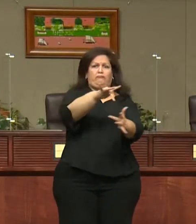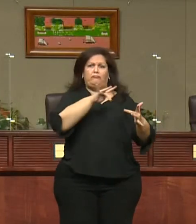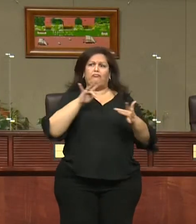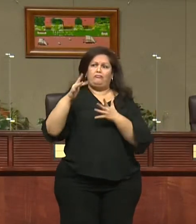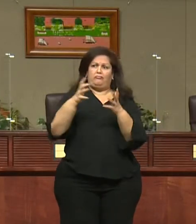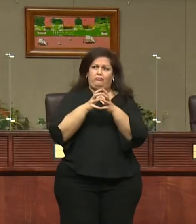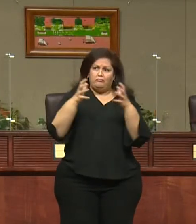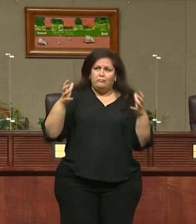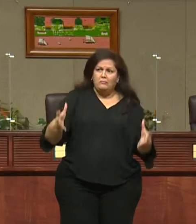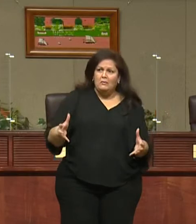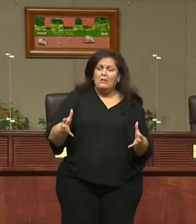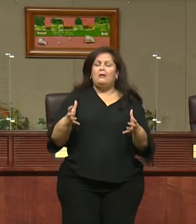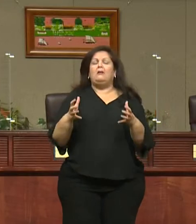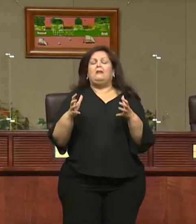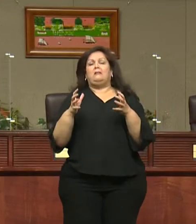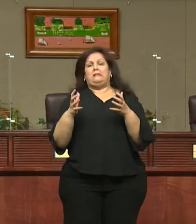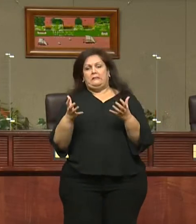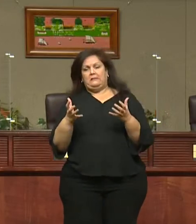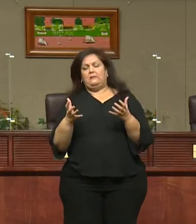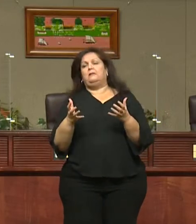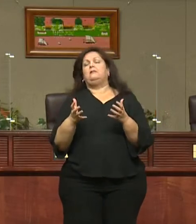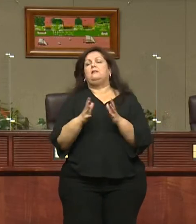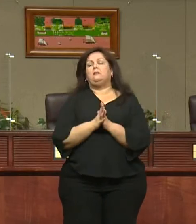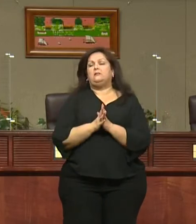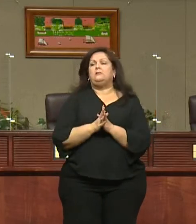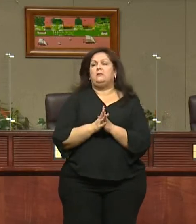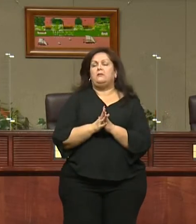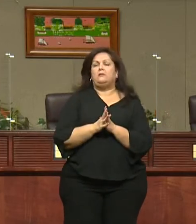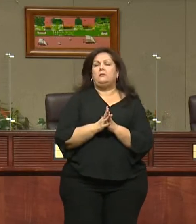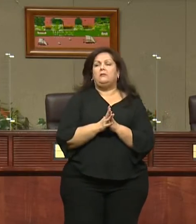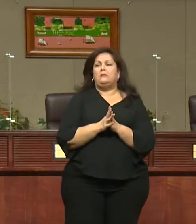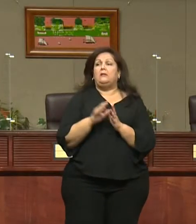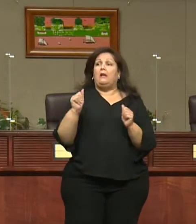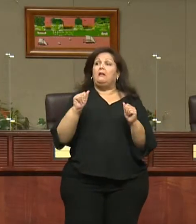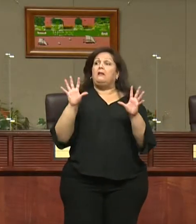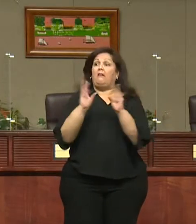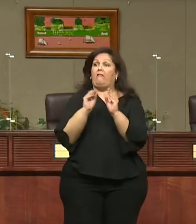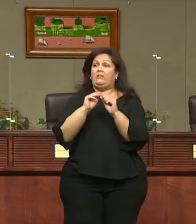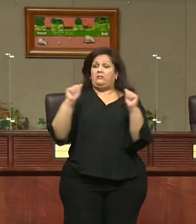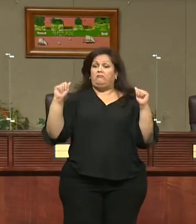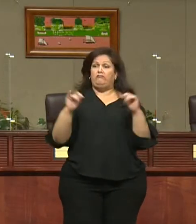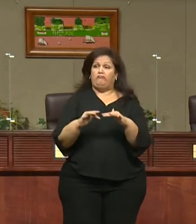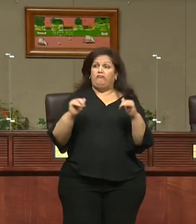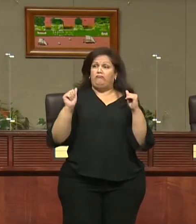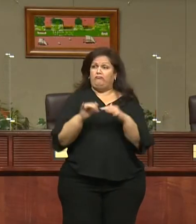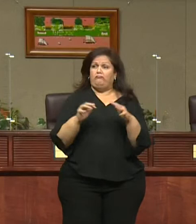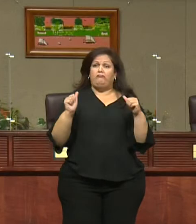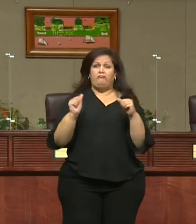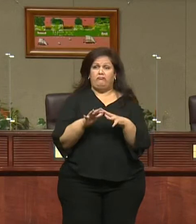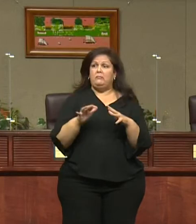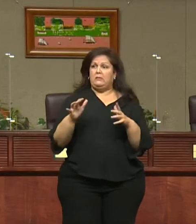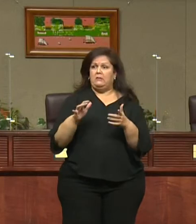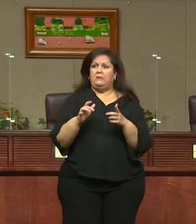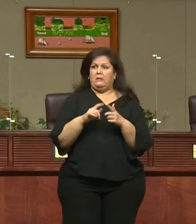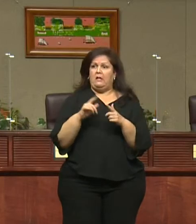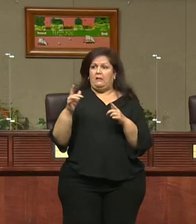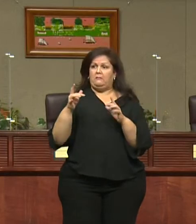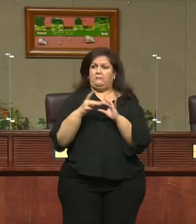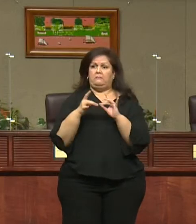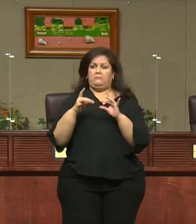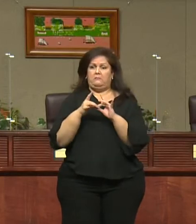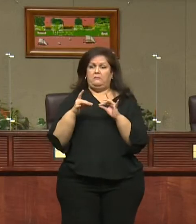active tourist period, as well as convention period. You heard me start the press event